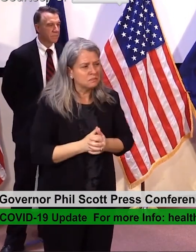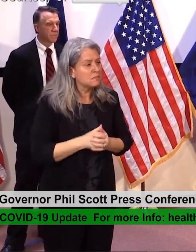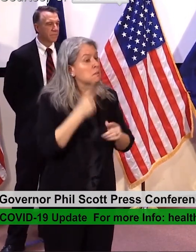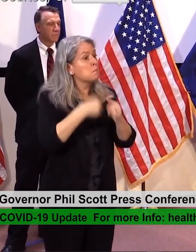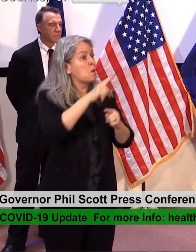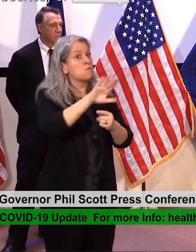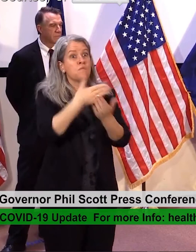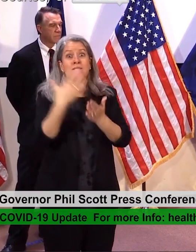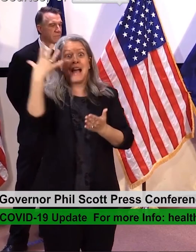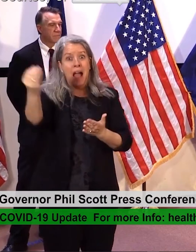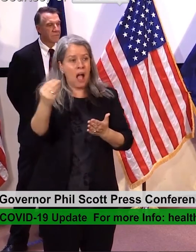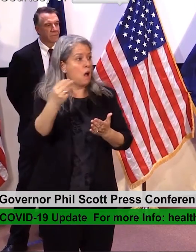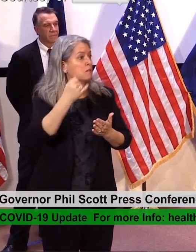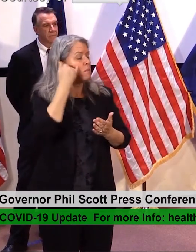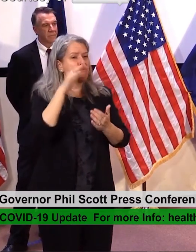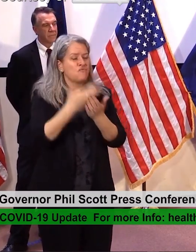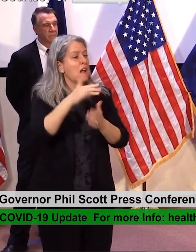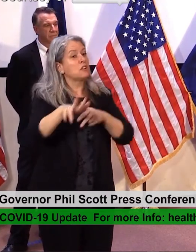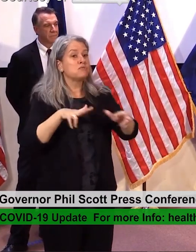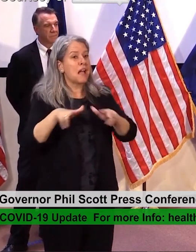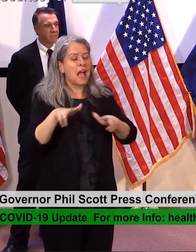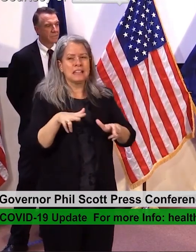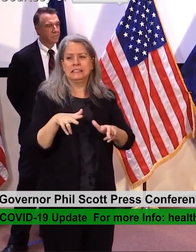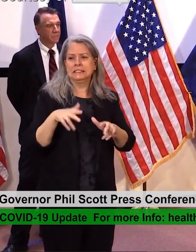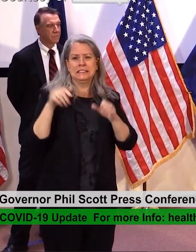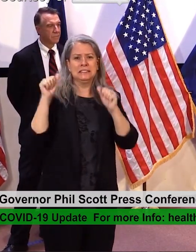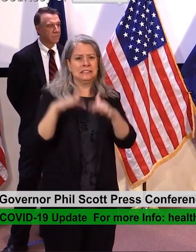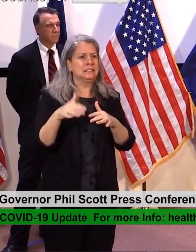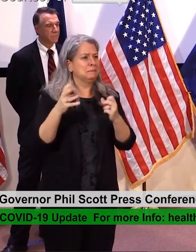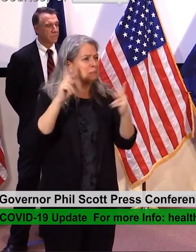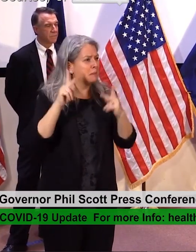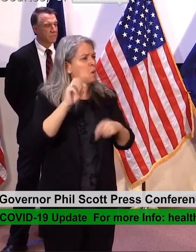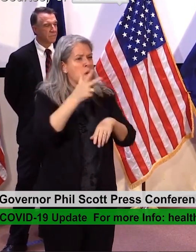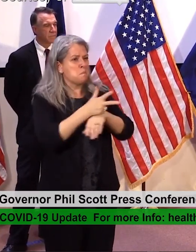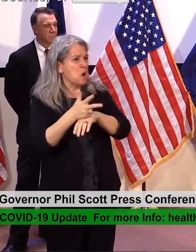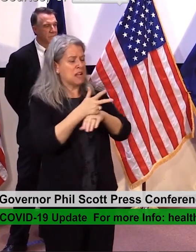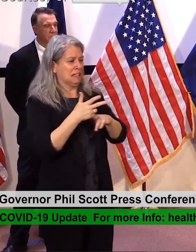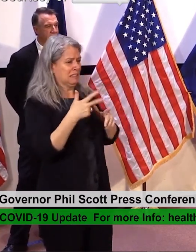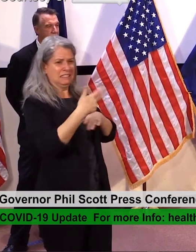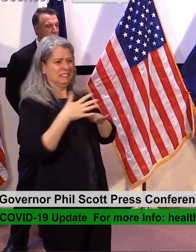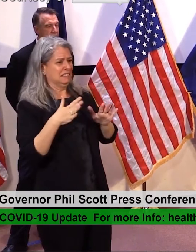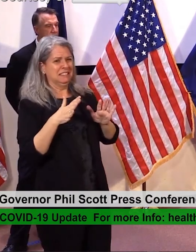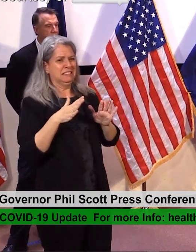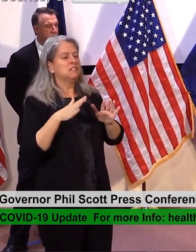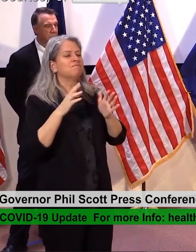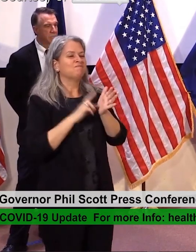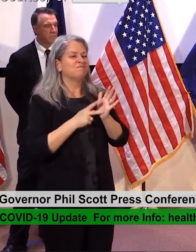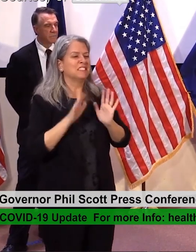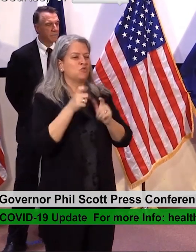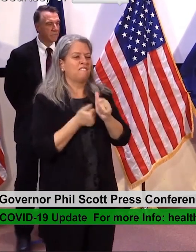distancing outdoors. If you arrive at a crowded trailhead or a place with an unmanageable parking situation, see that as a